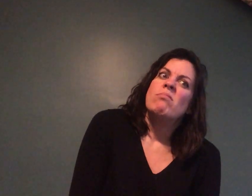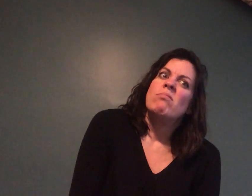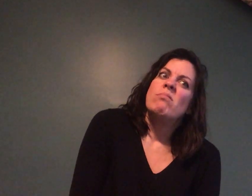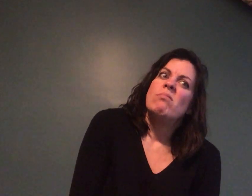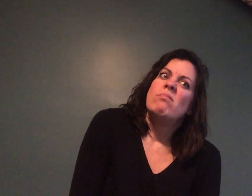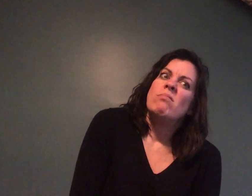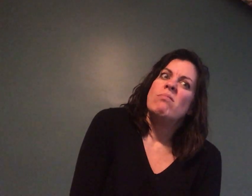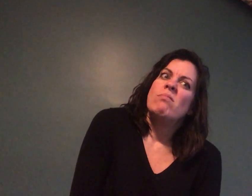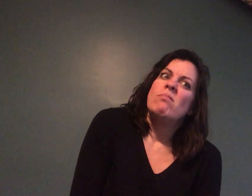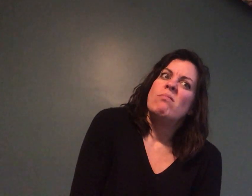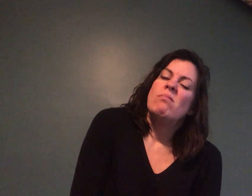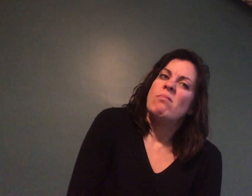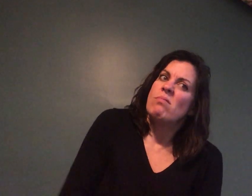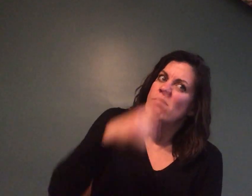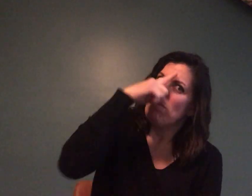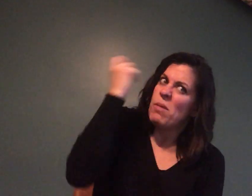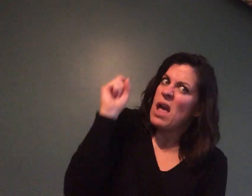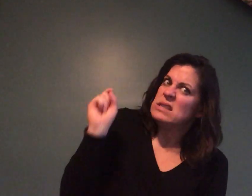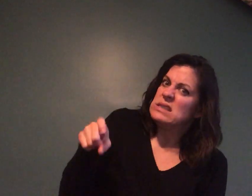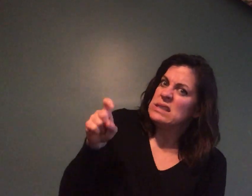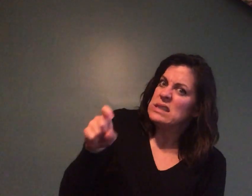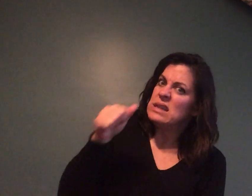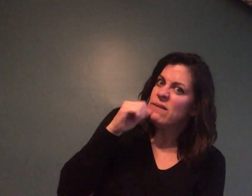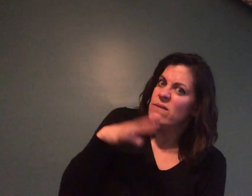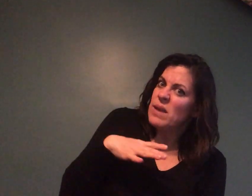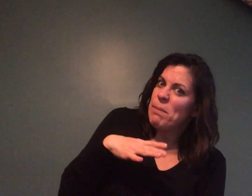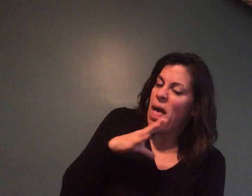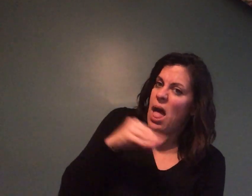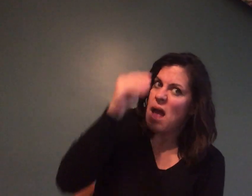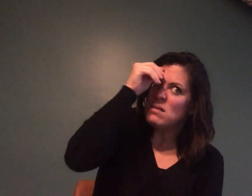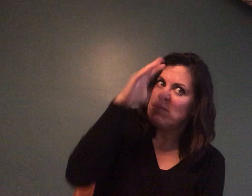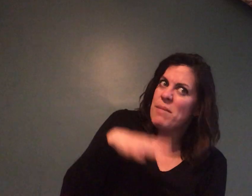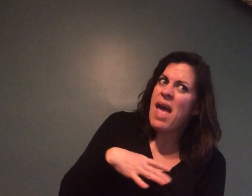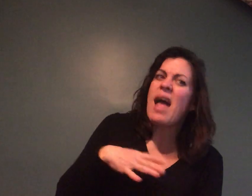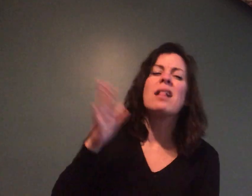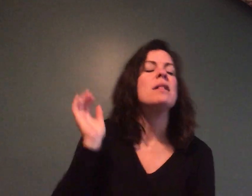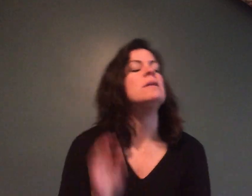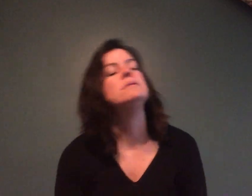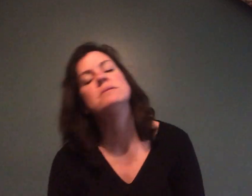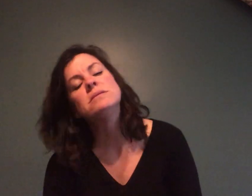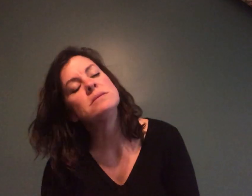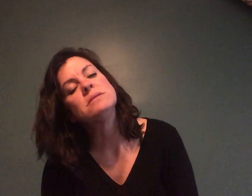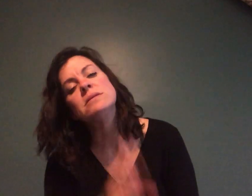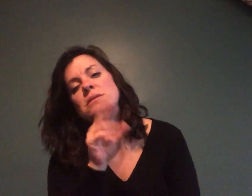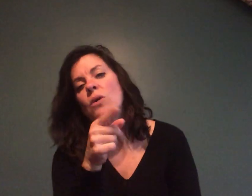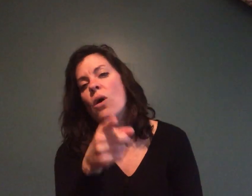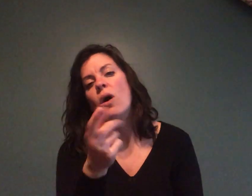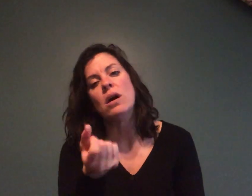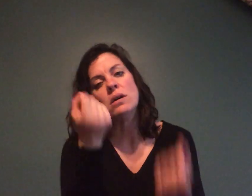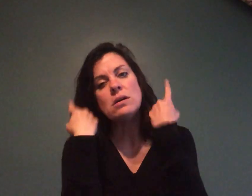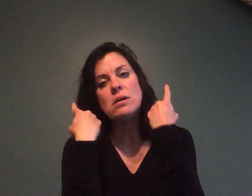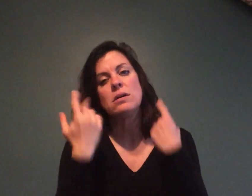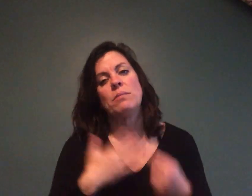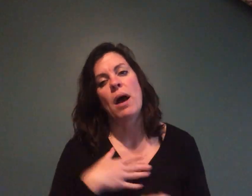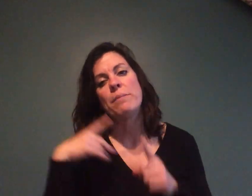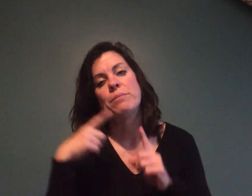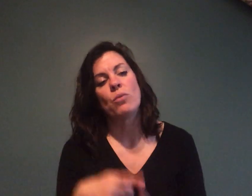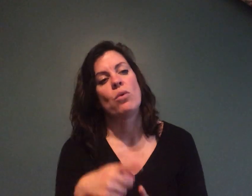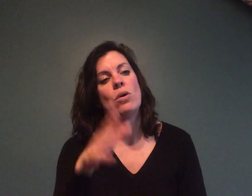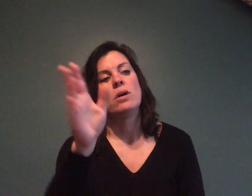Okay, I think you're missing my point here, Sam. I take this plug and I put it right in here without using the plug part. Is